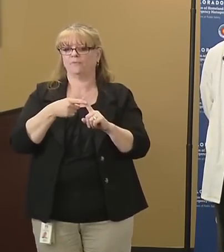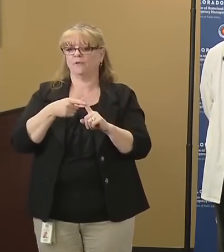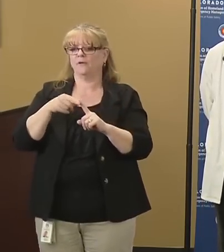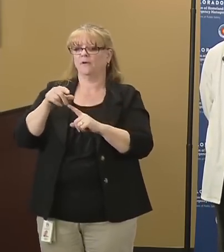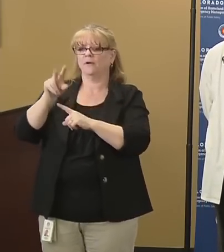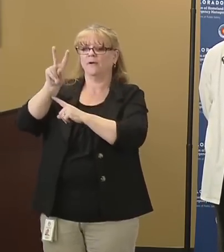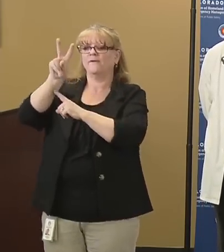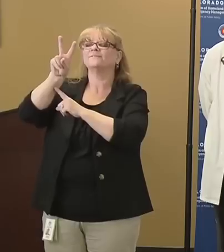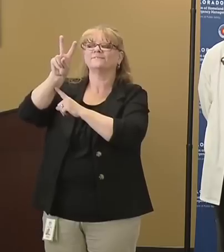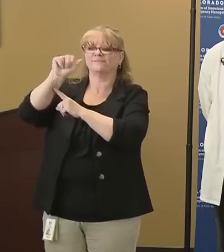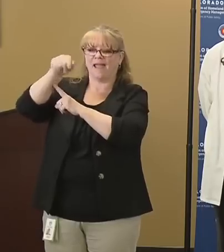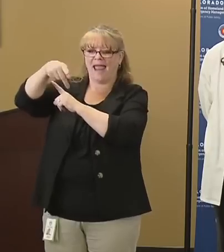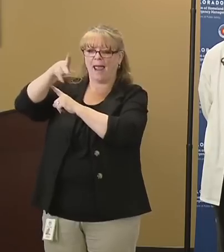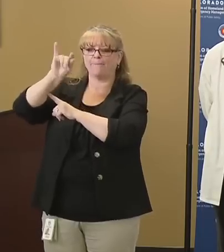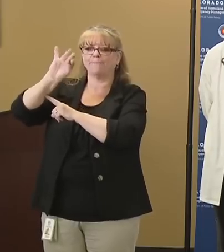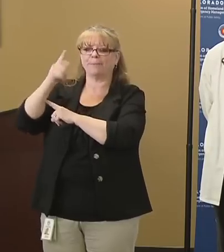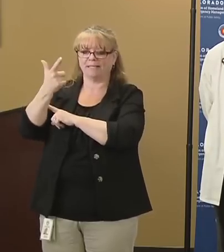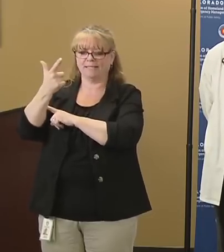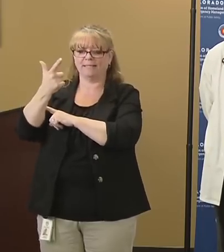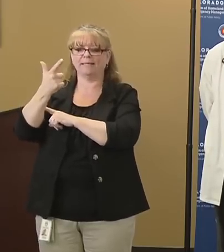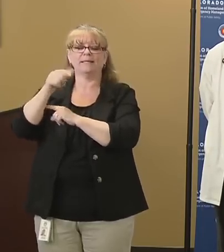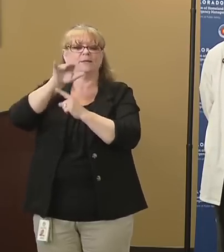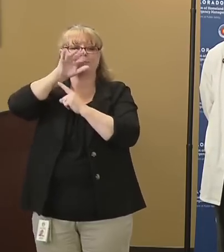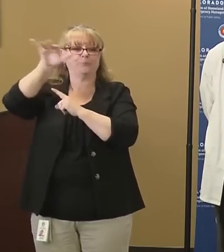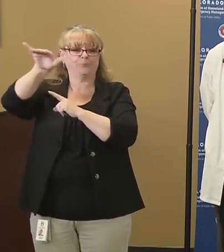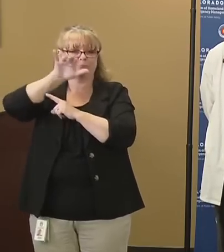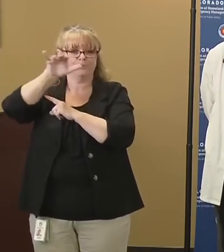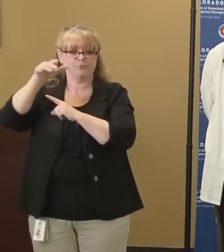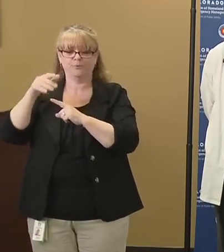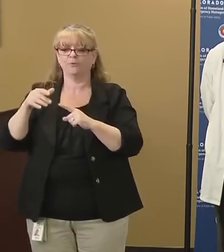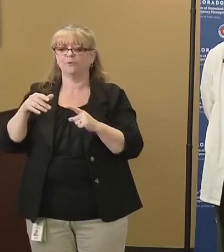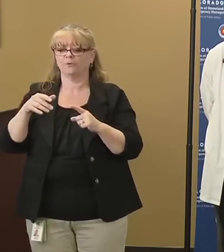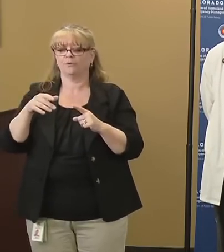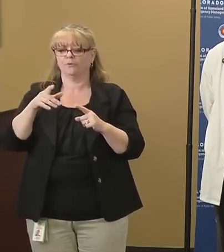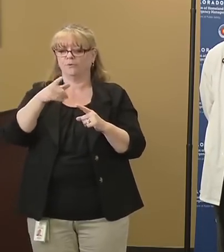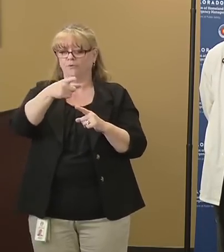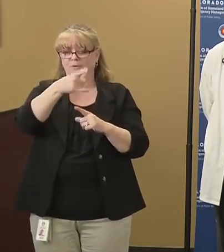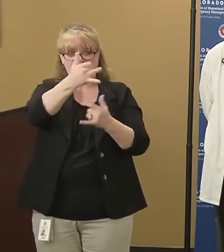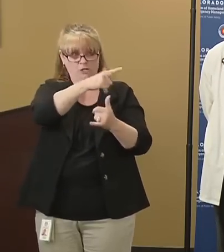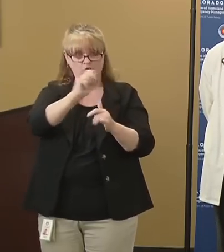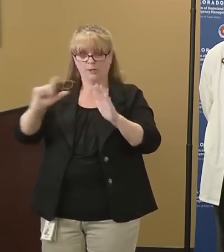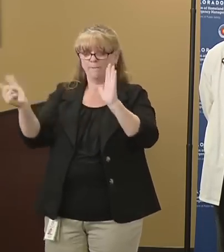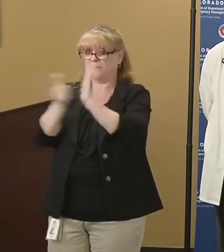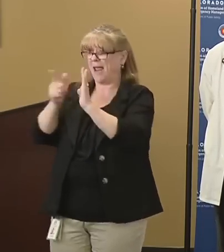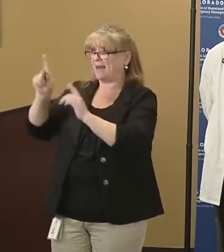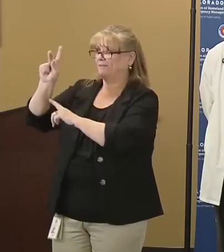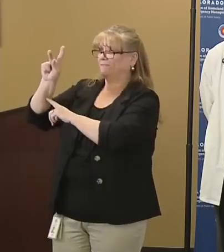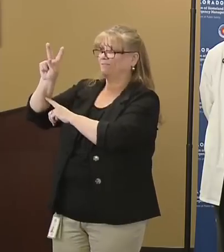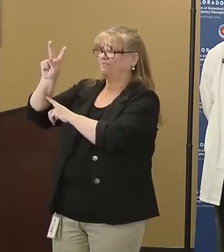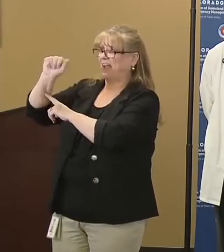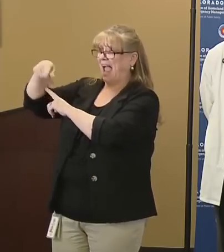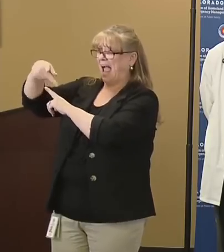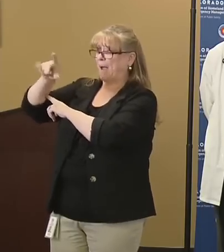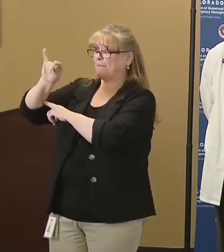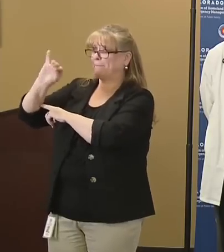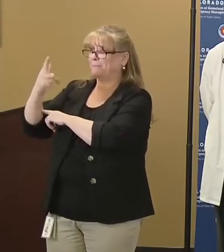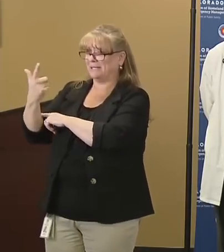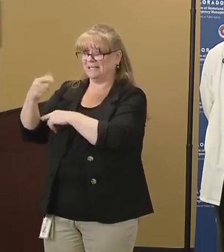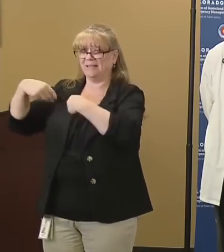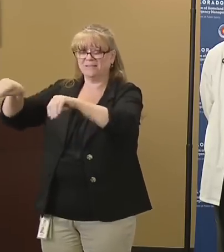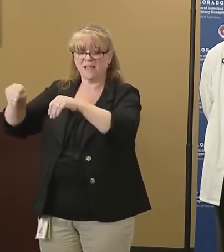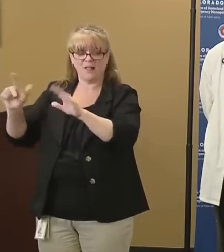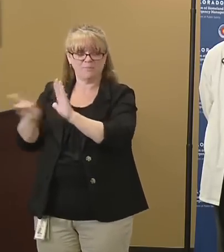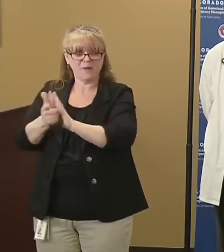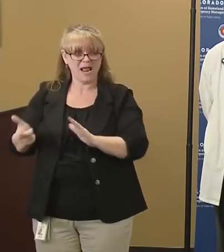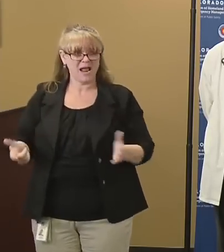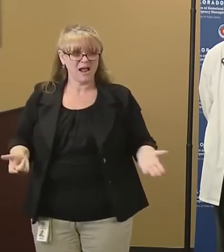considered banning the sale of vaping products or tobacco products during this health crisis? Well, many